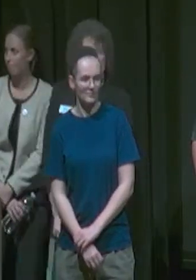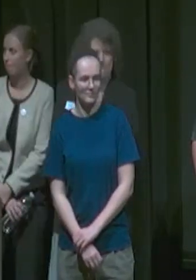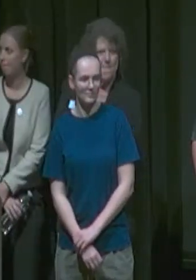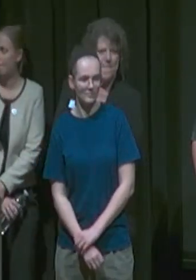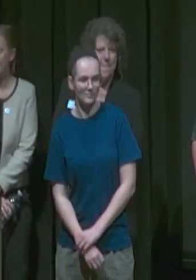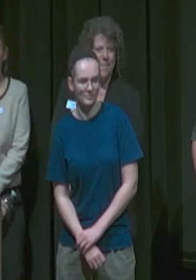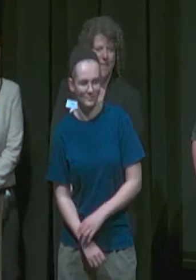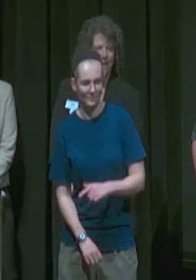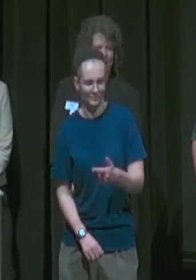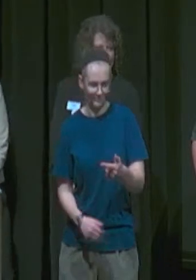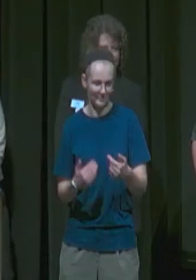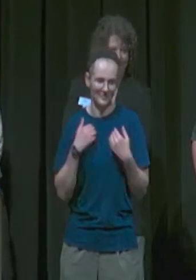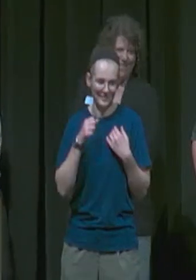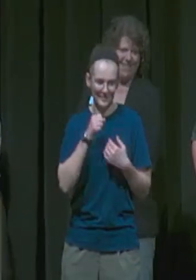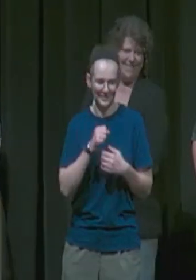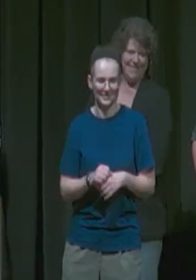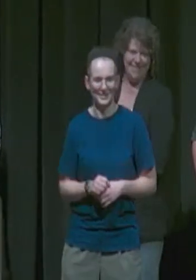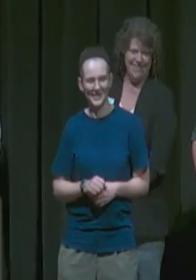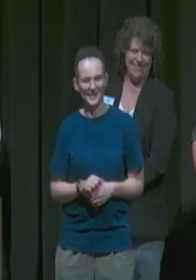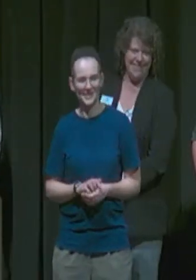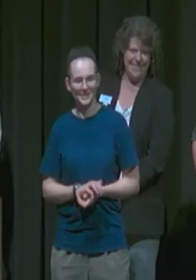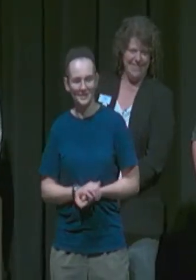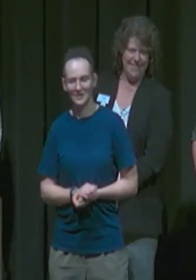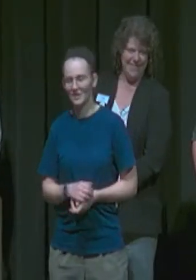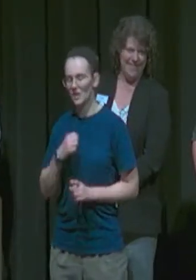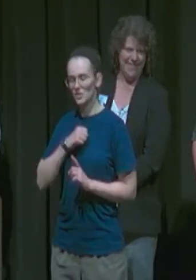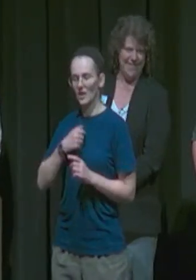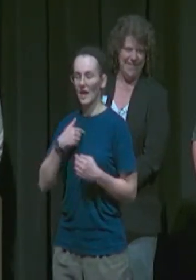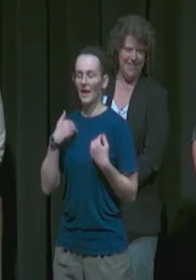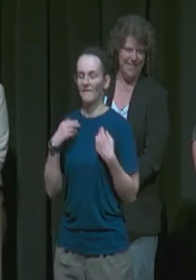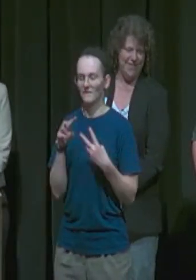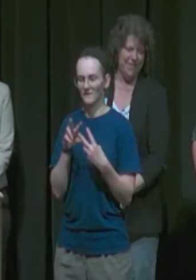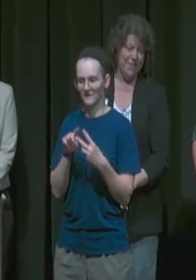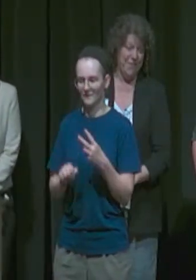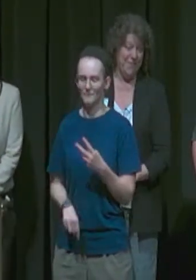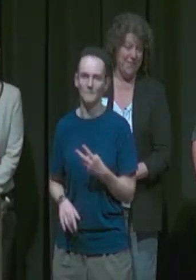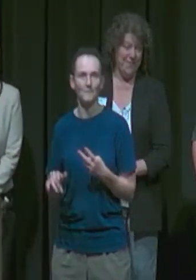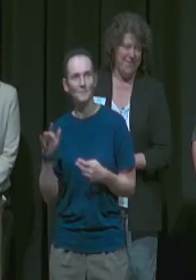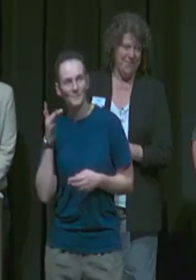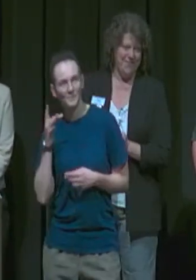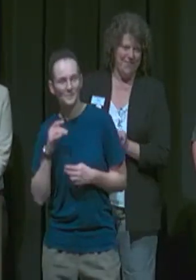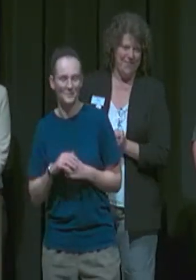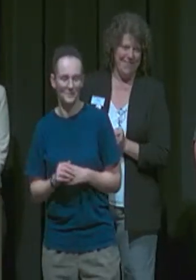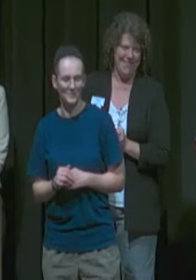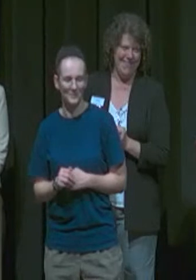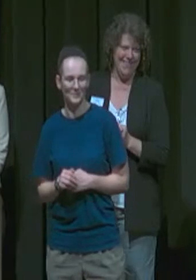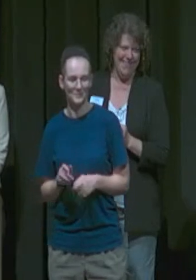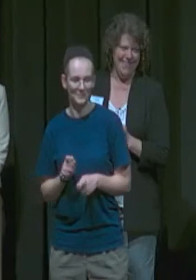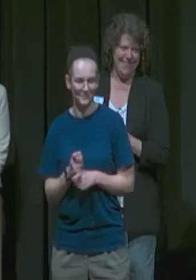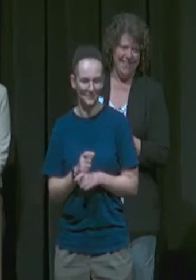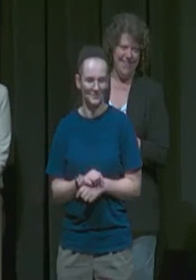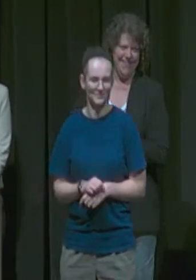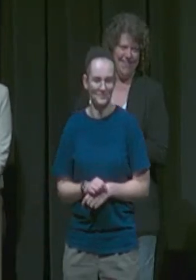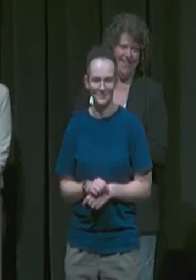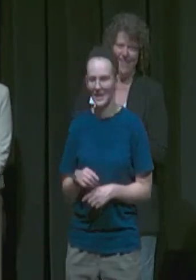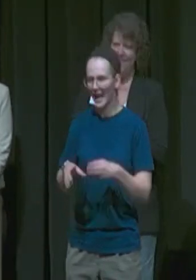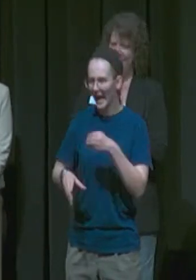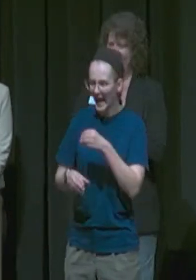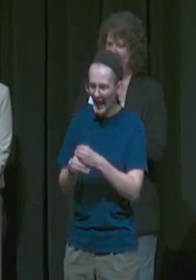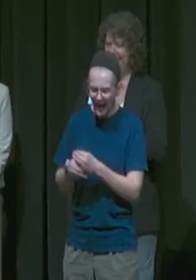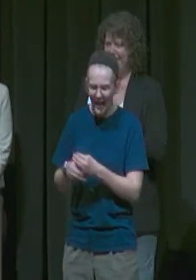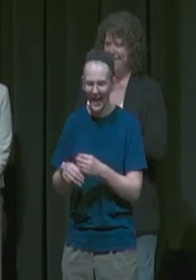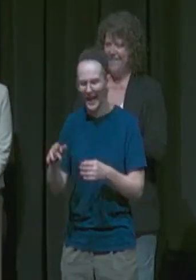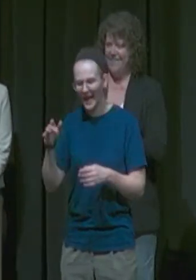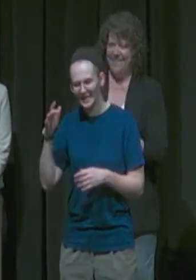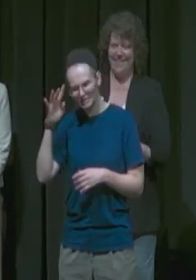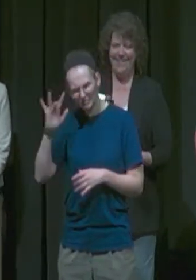Uh-oh, got a mic. I have a question. Sorry, I have two questions. Extra First, quarter. We could have charged an